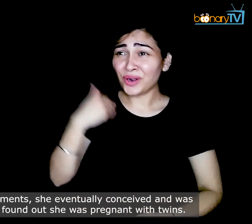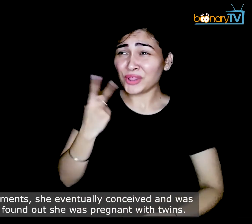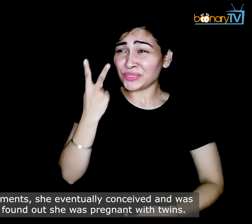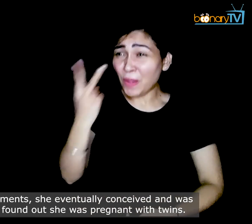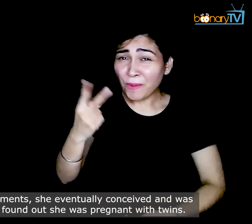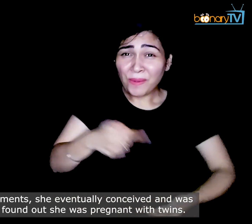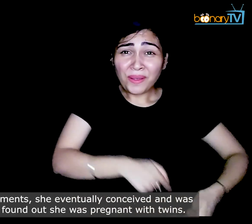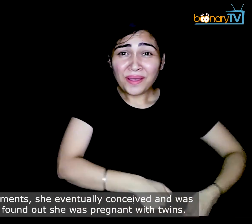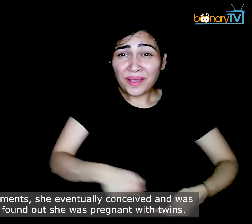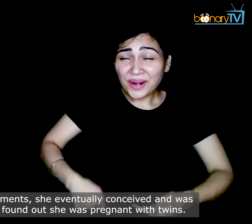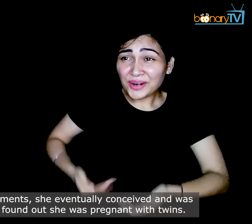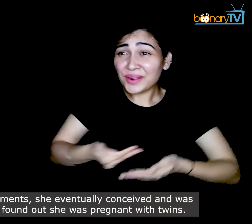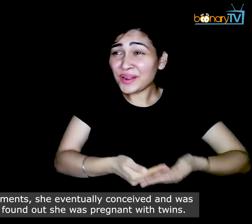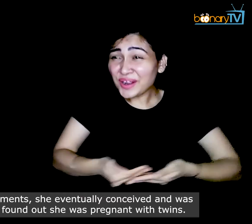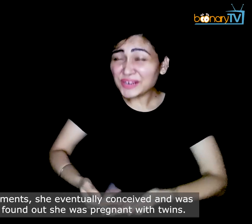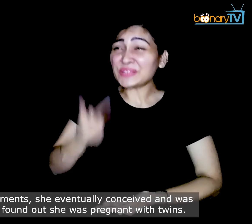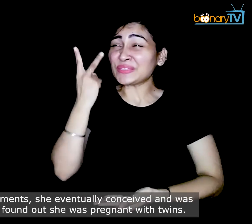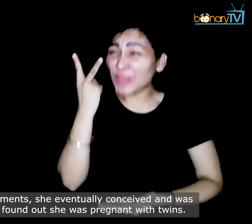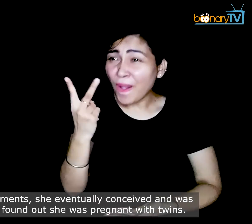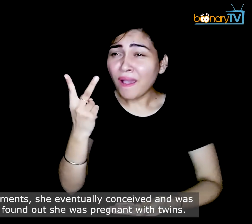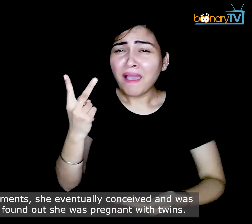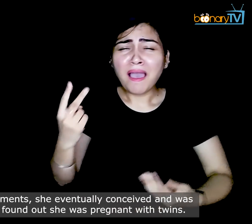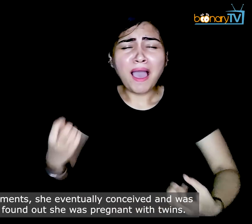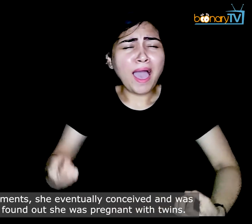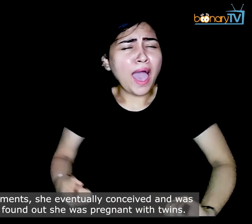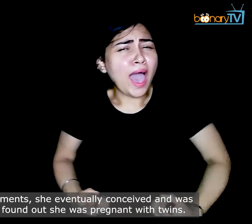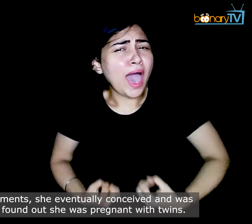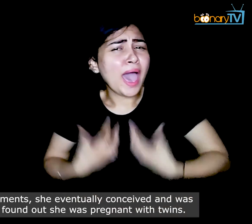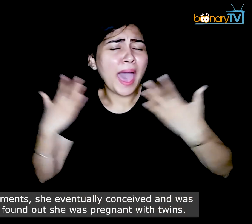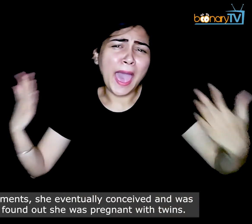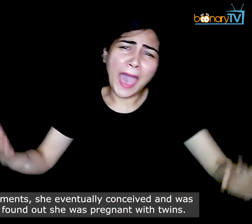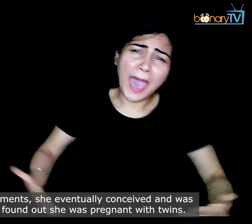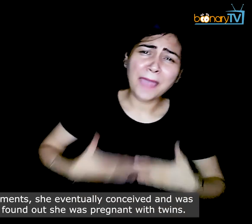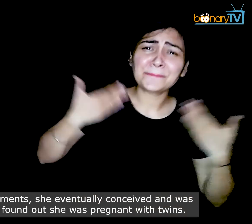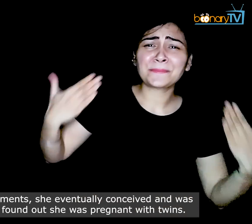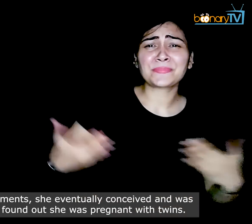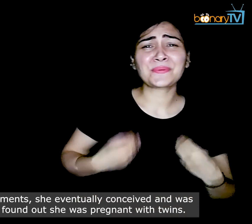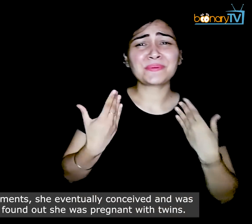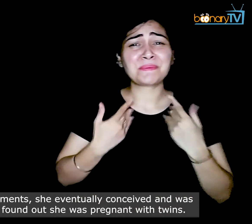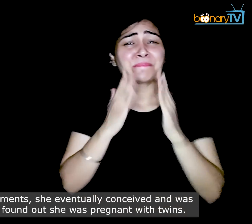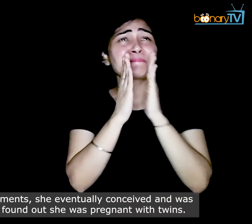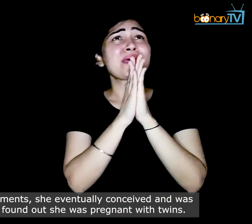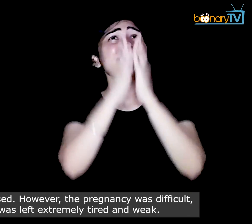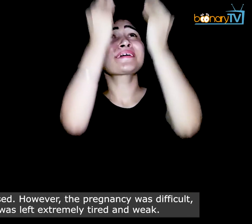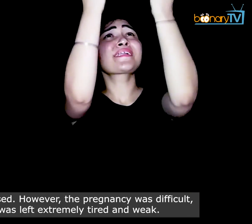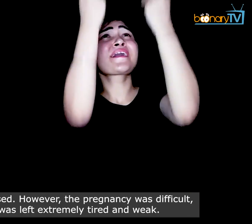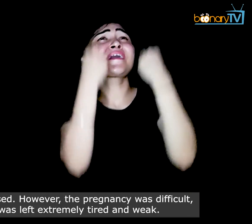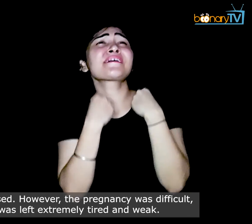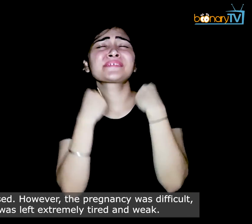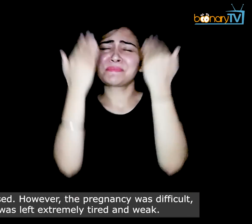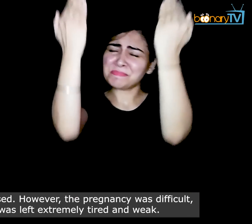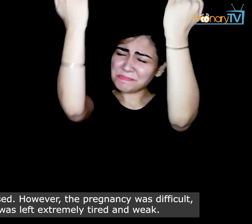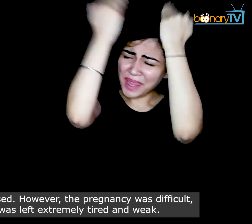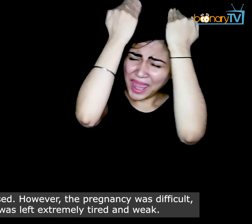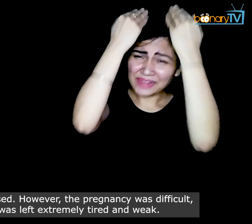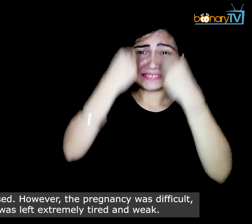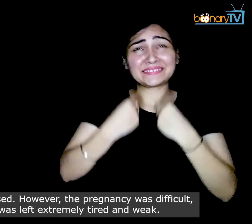was overjoyed when she found out she was pregnant with twins. She felt she was blessed.